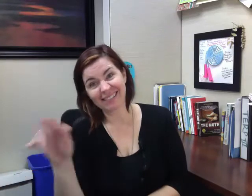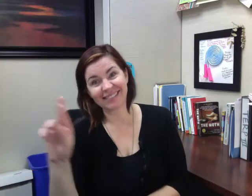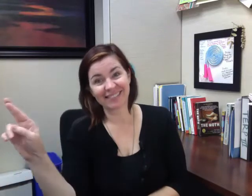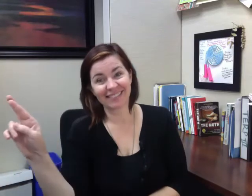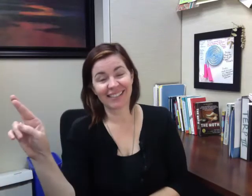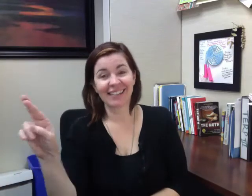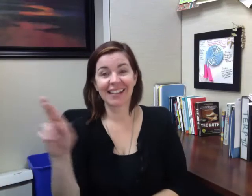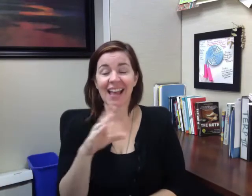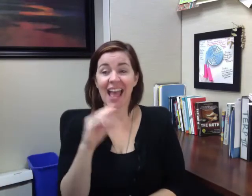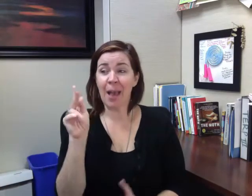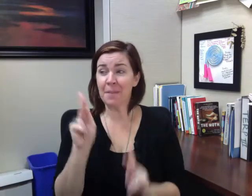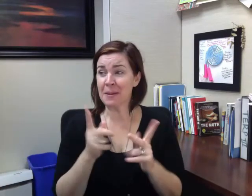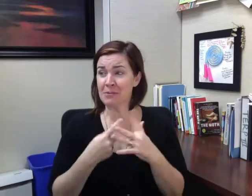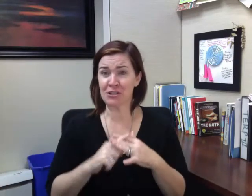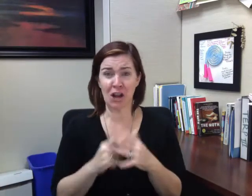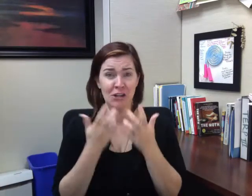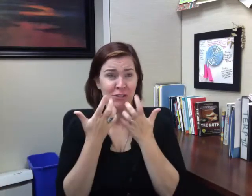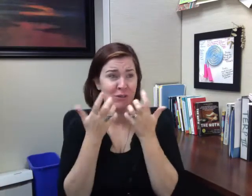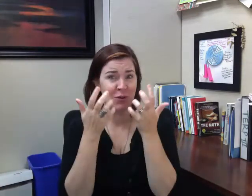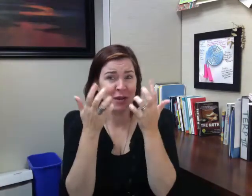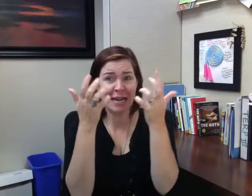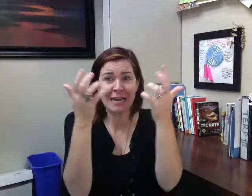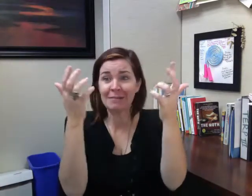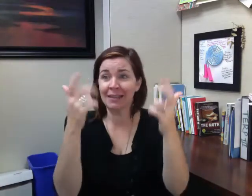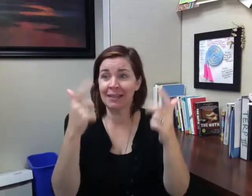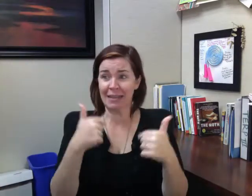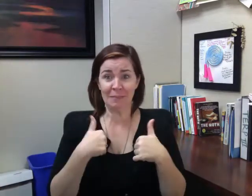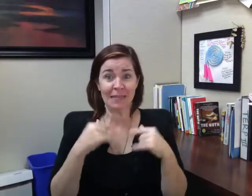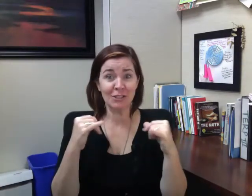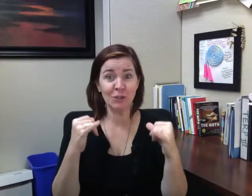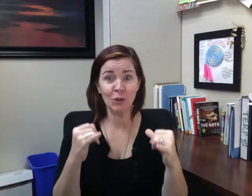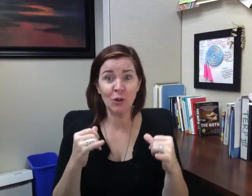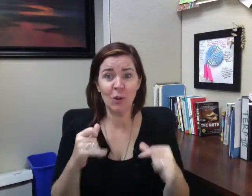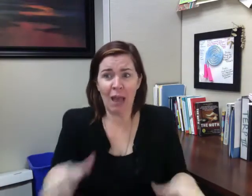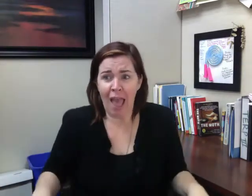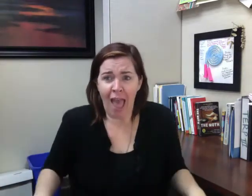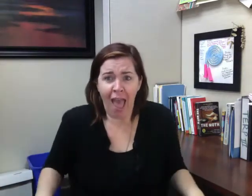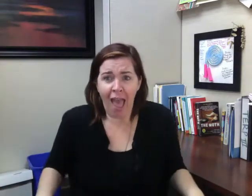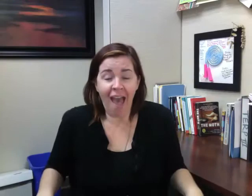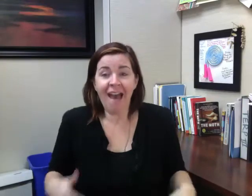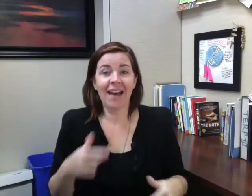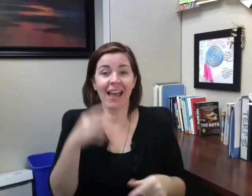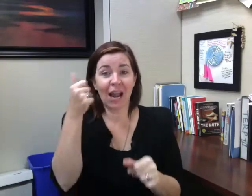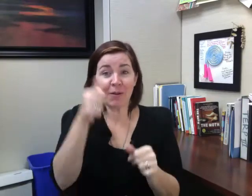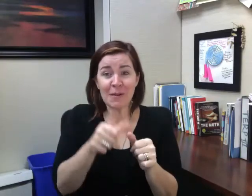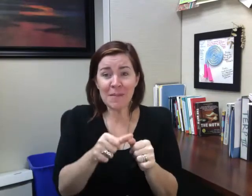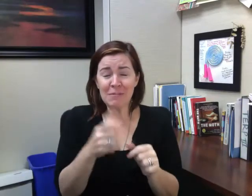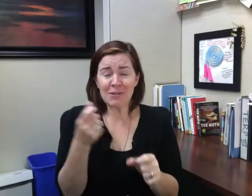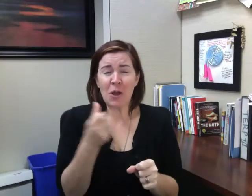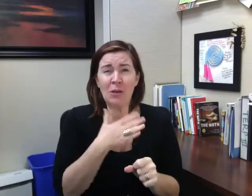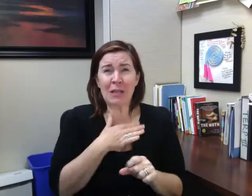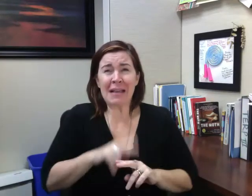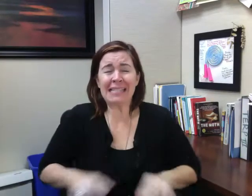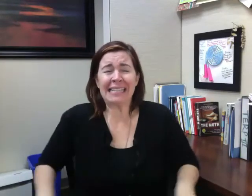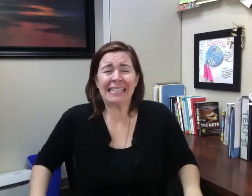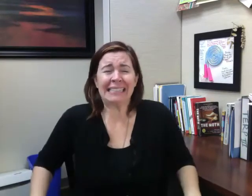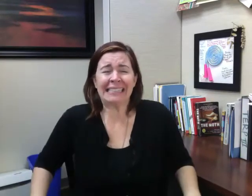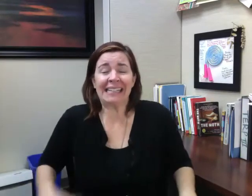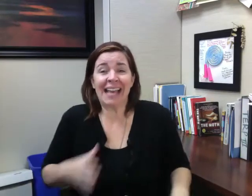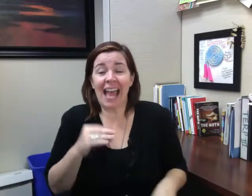just holding onto my seat and closing my eyes. Well, somehow the pilots managed to